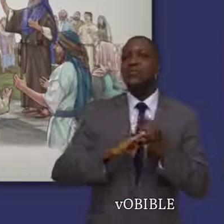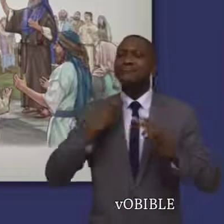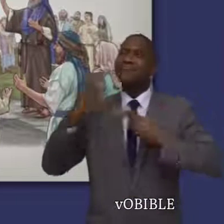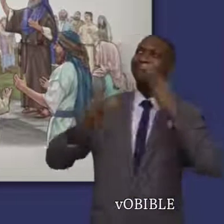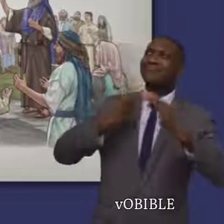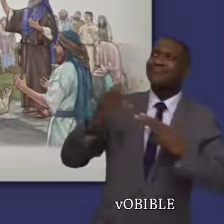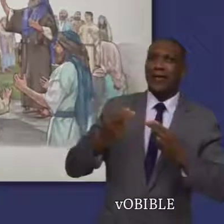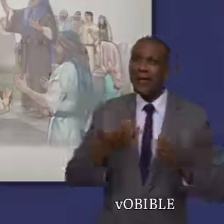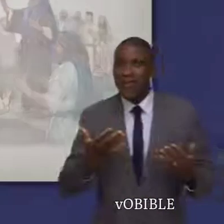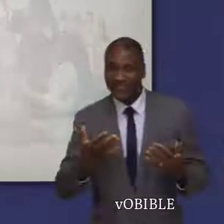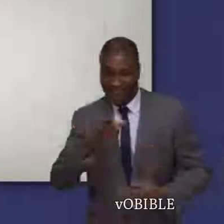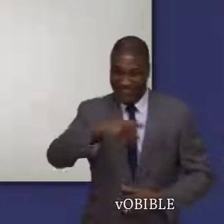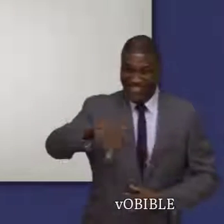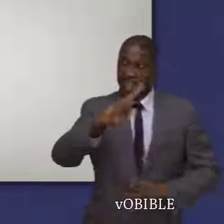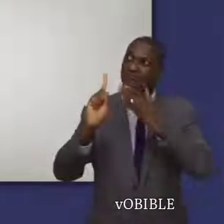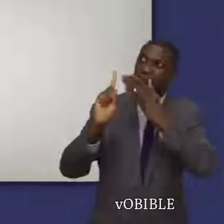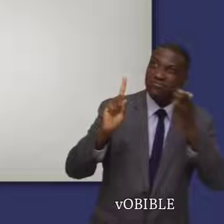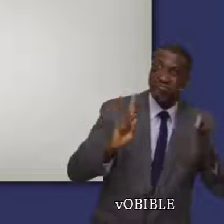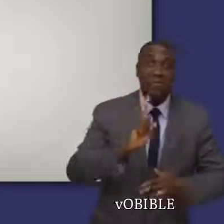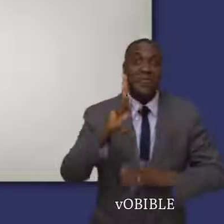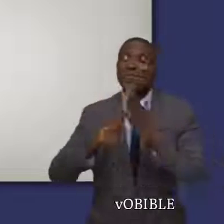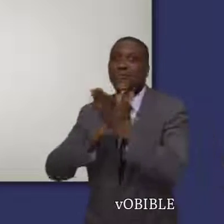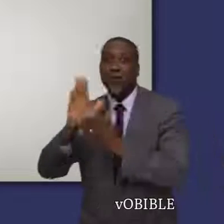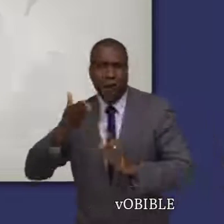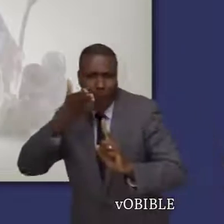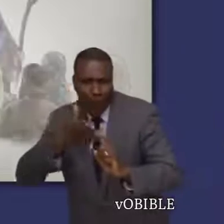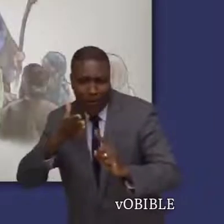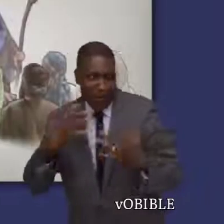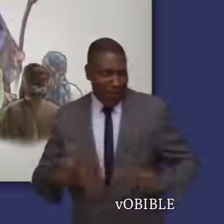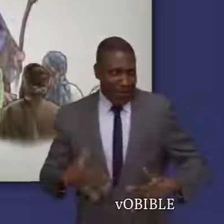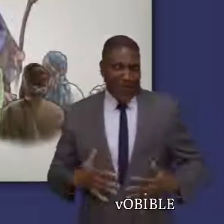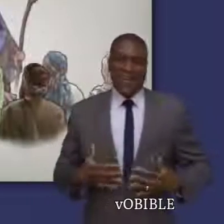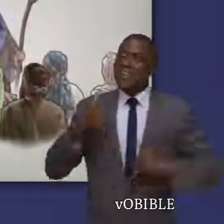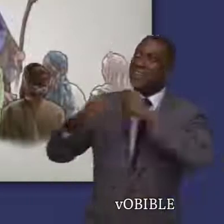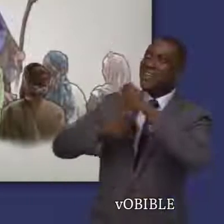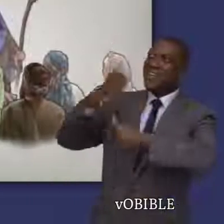Israelites' unfaithfulness. In chapter 33, we read